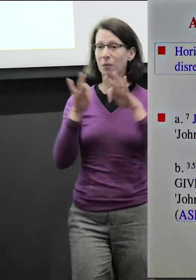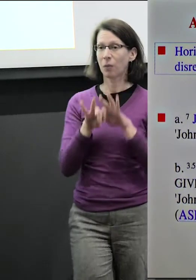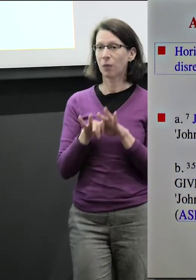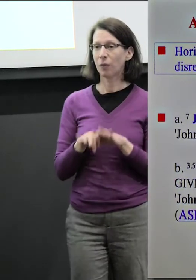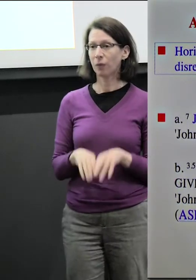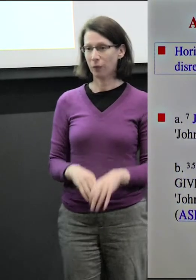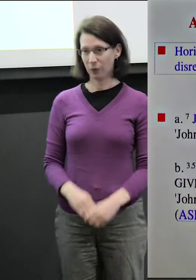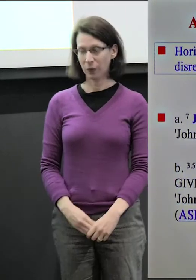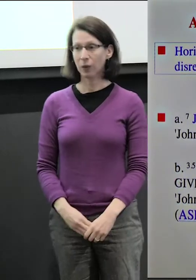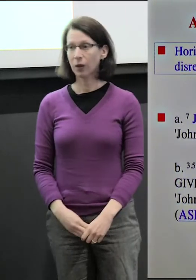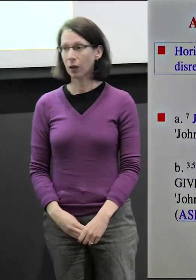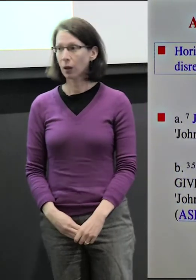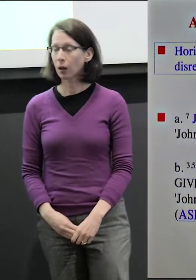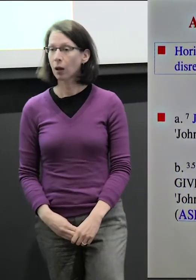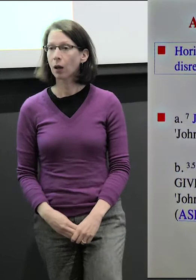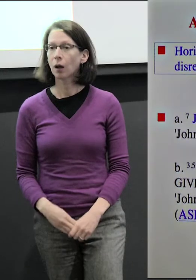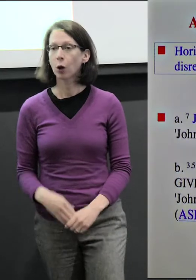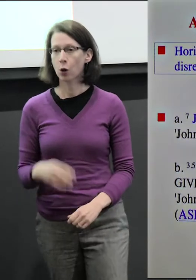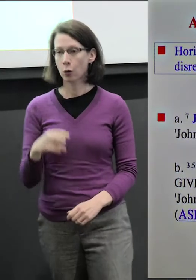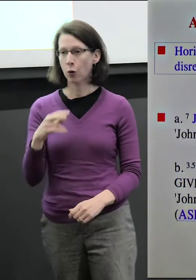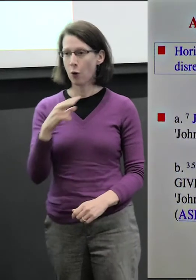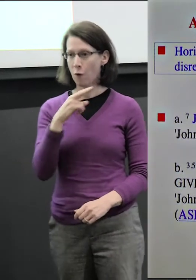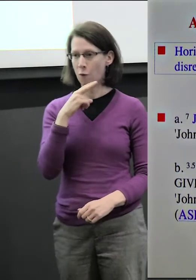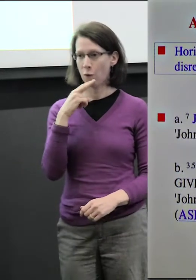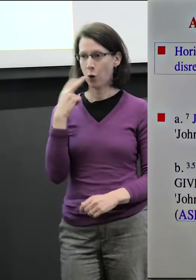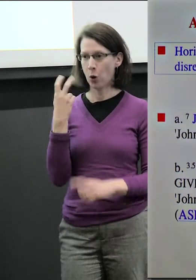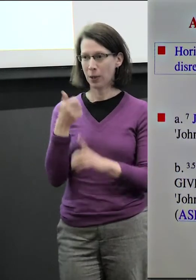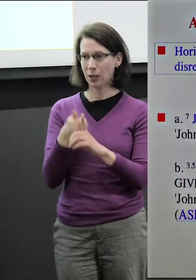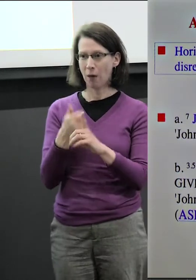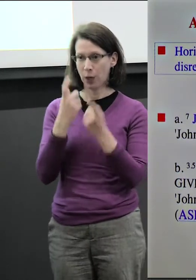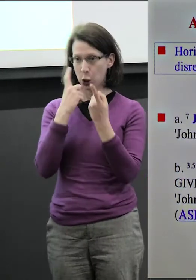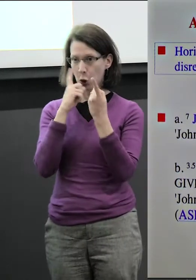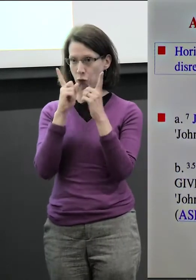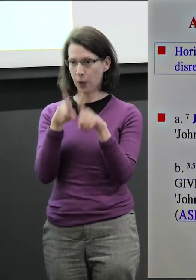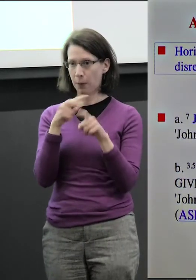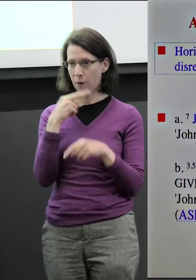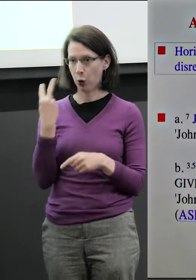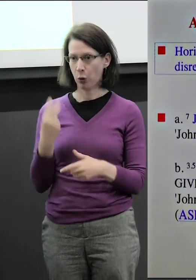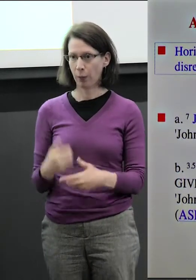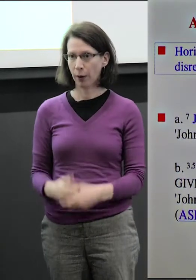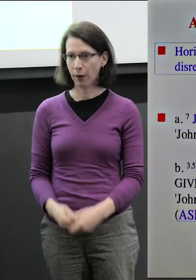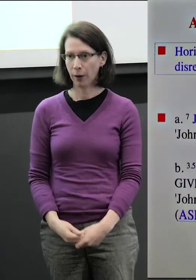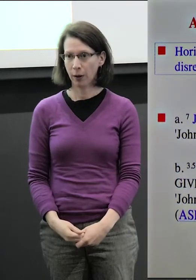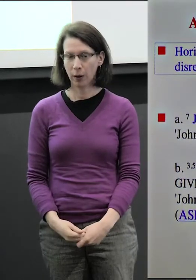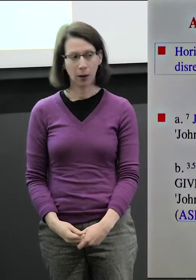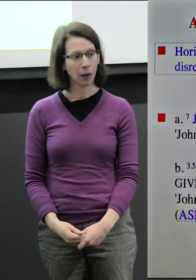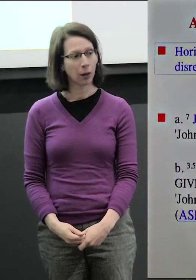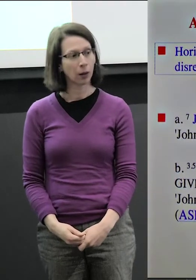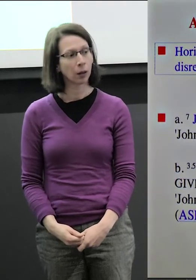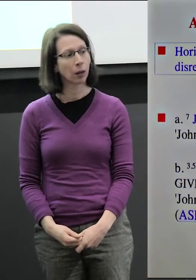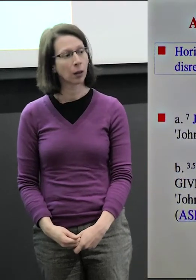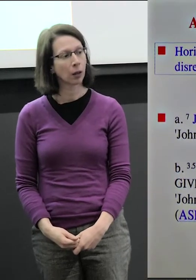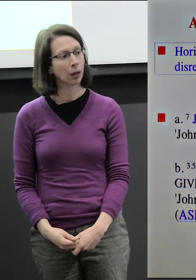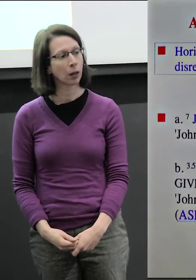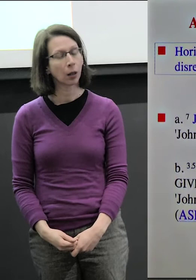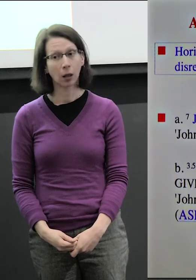that there will be an agreement verb, which will be, so that would be, I give you,